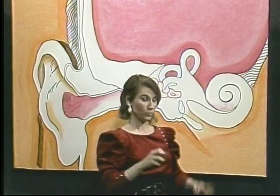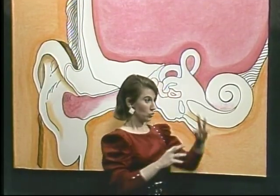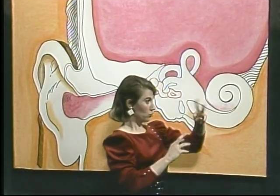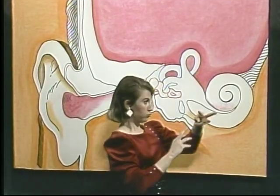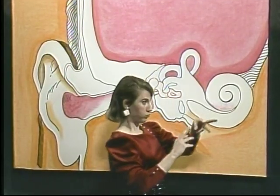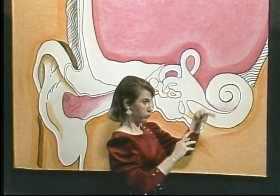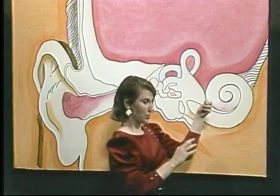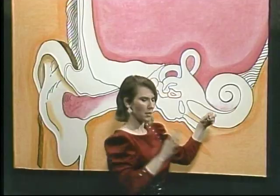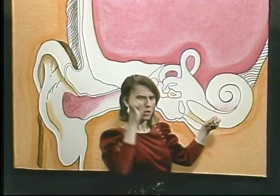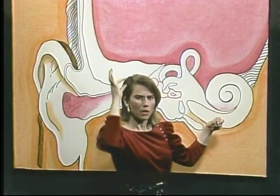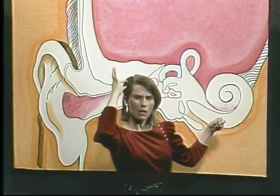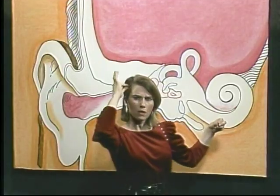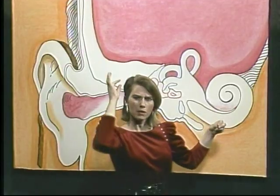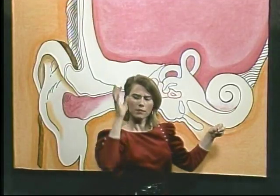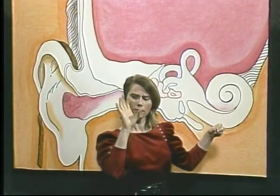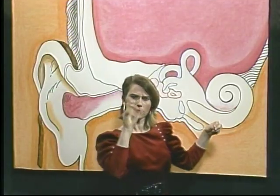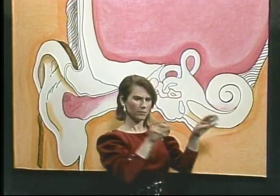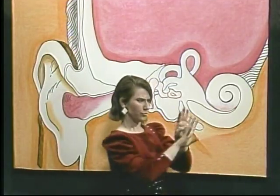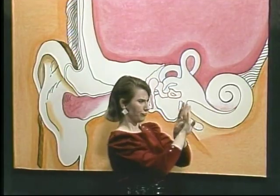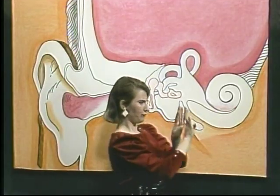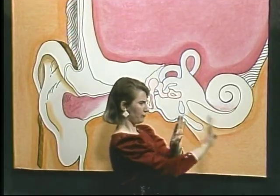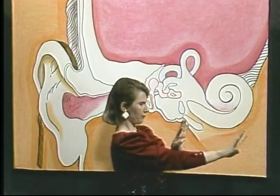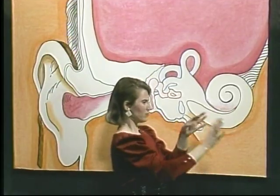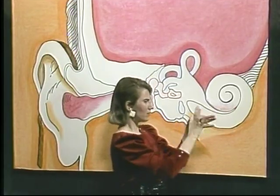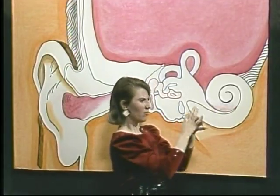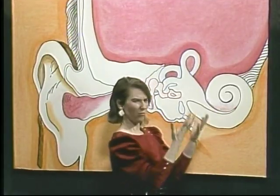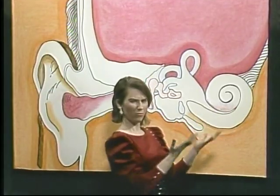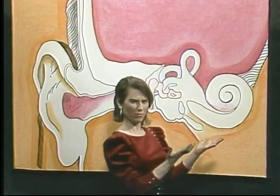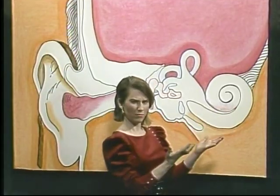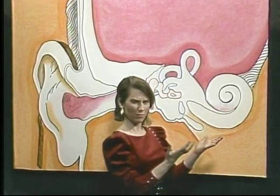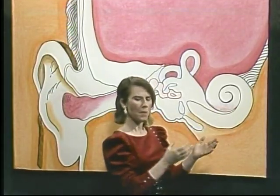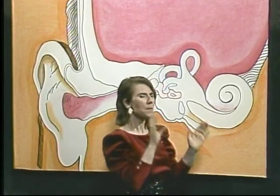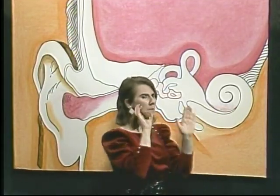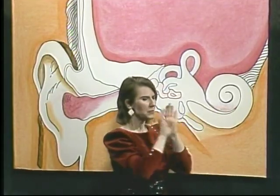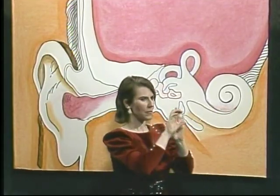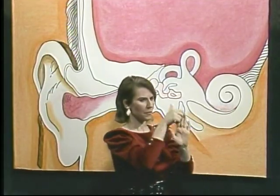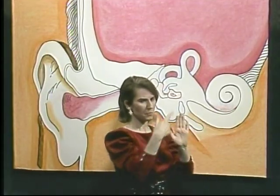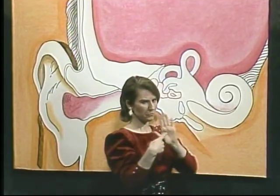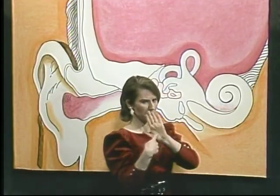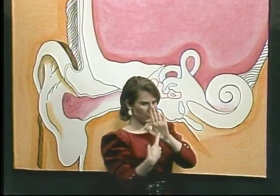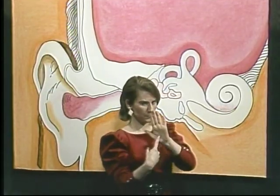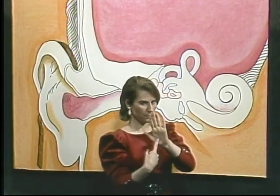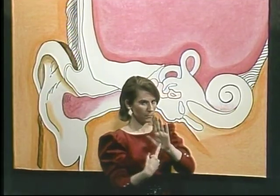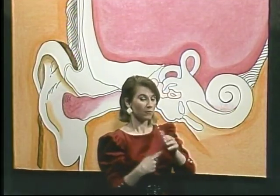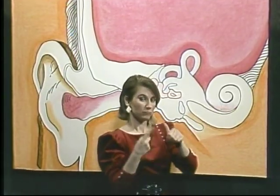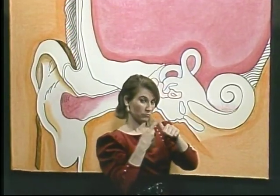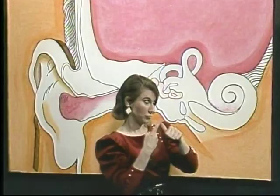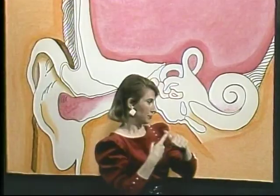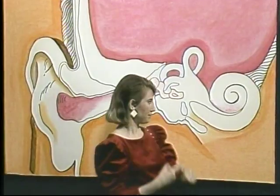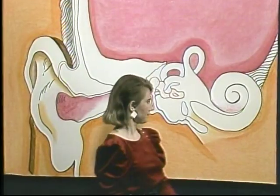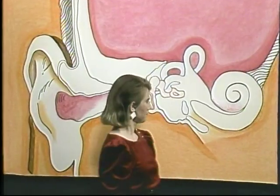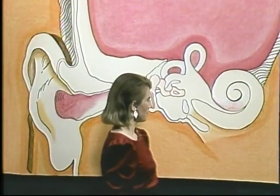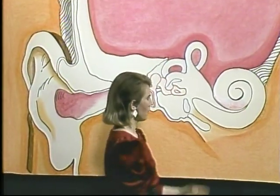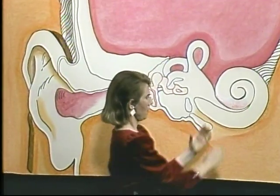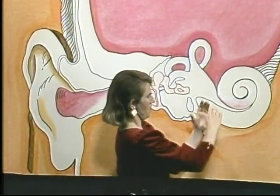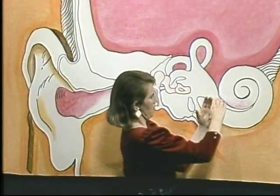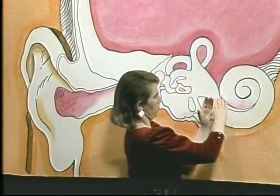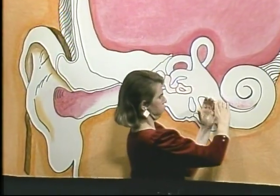The auditory nerve and the hair cells work together, and I'll show you that in another